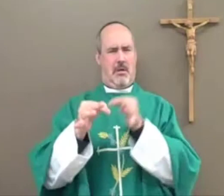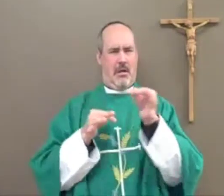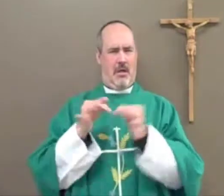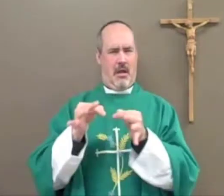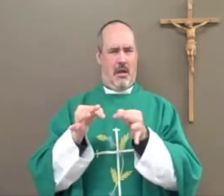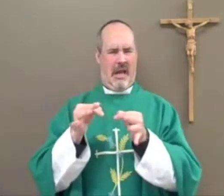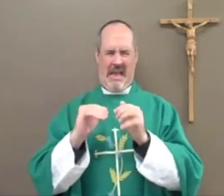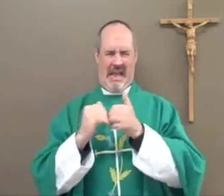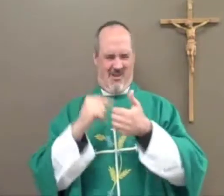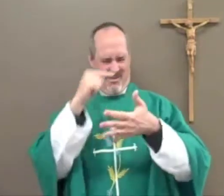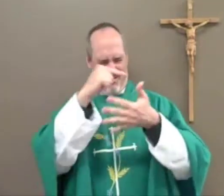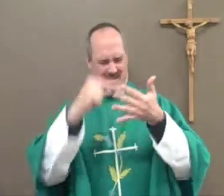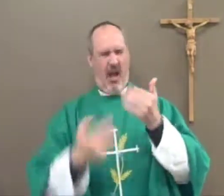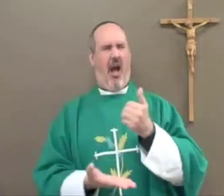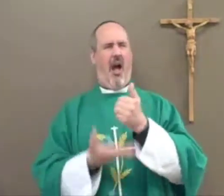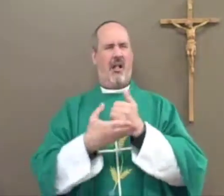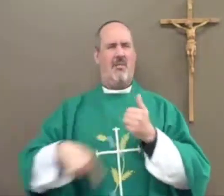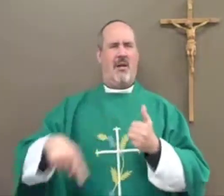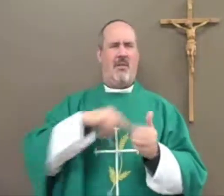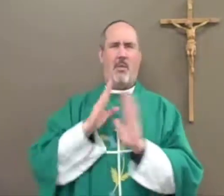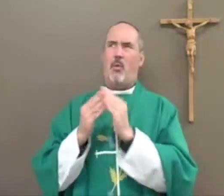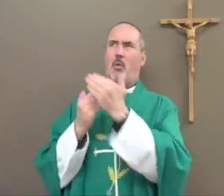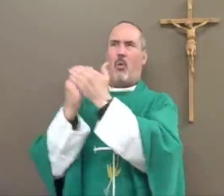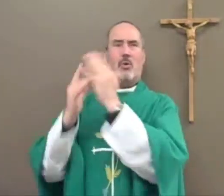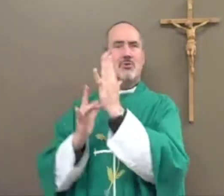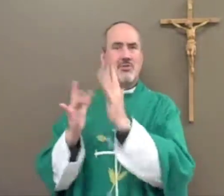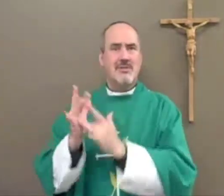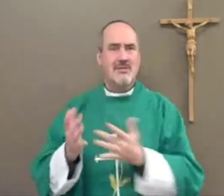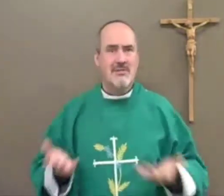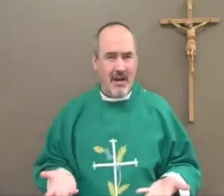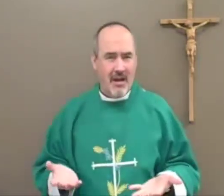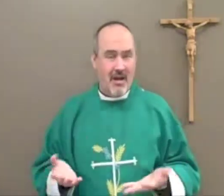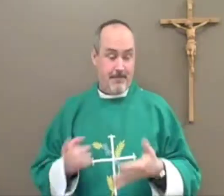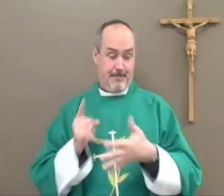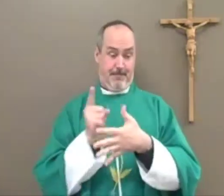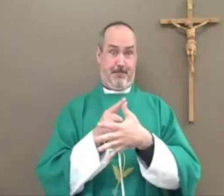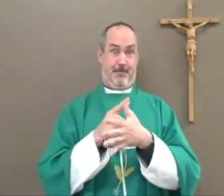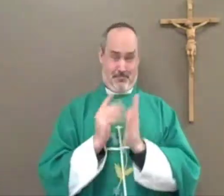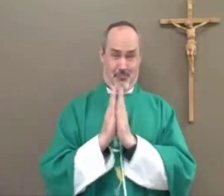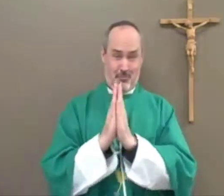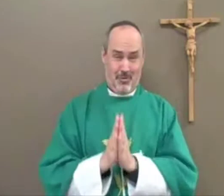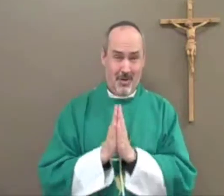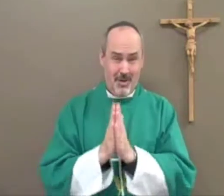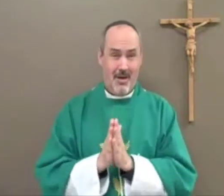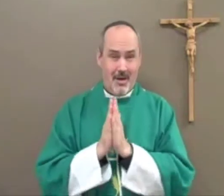Now, let me tell you a little bit about each one of these and how they help us get closer to Jesus and to God.